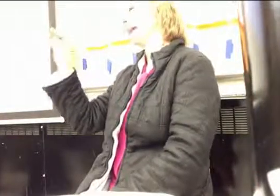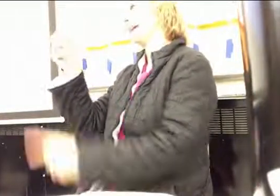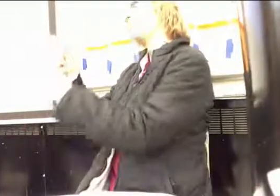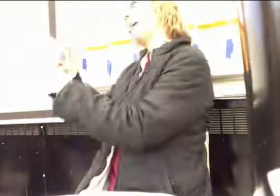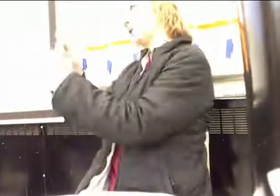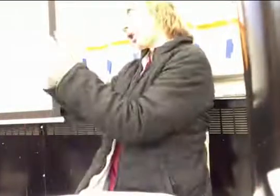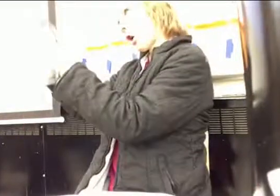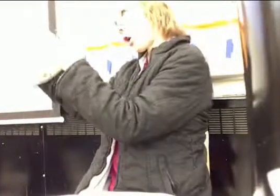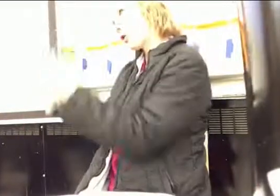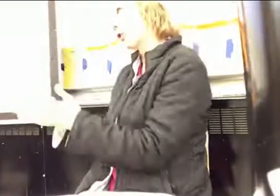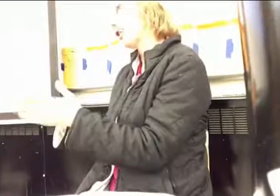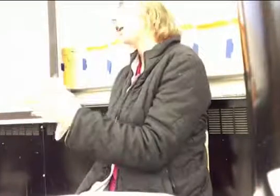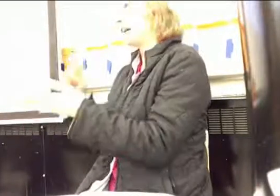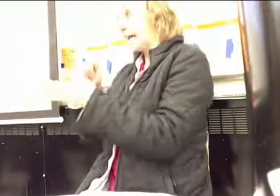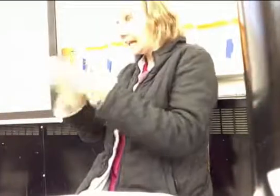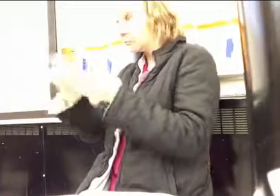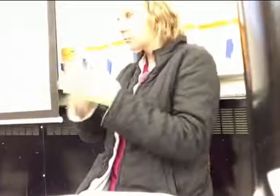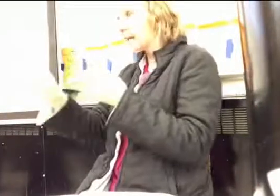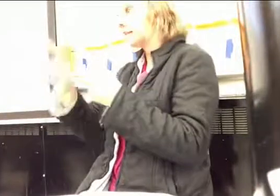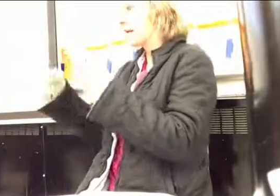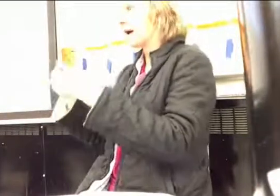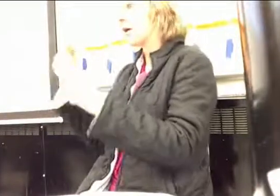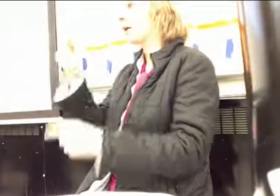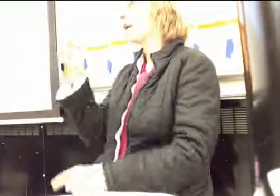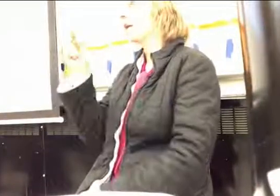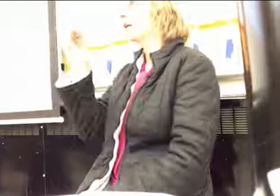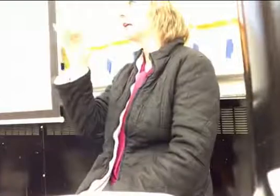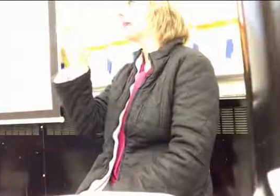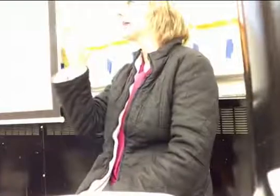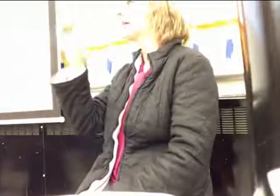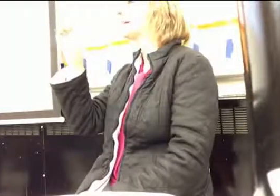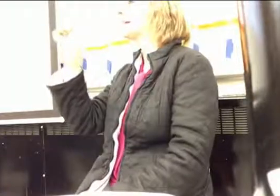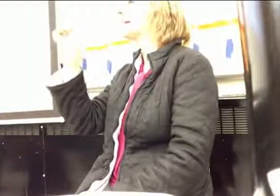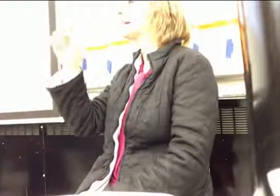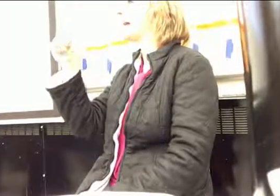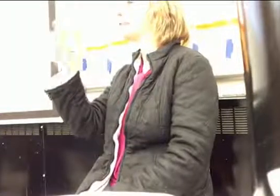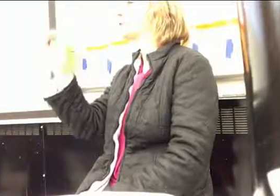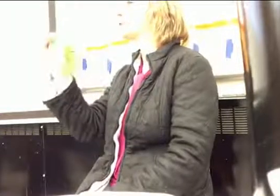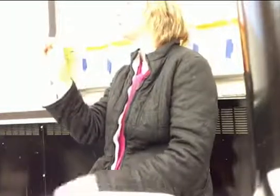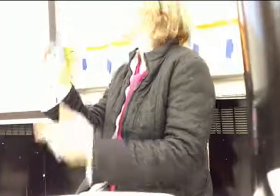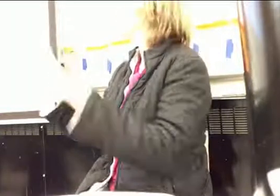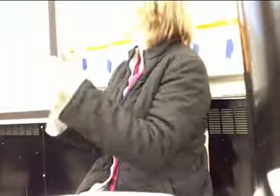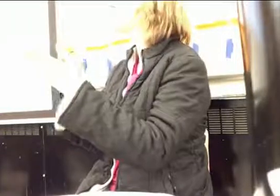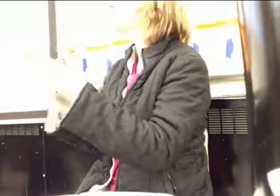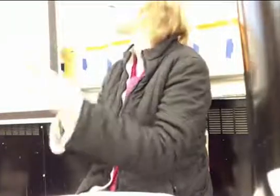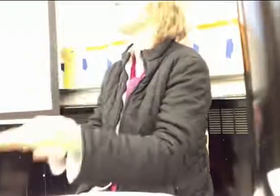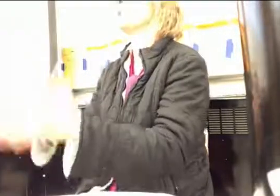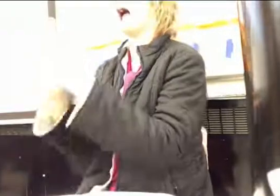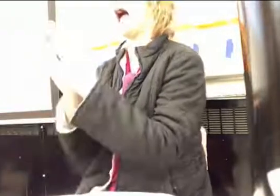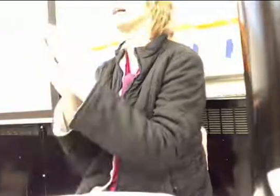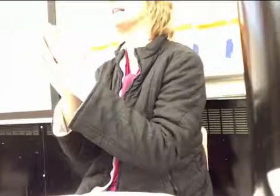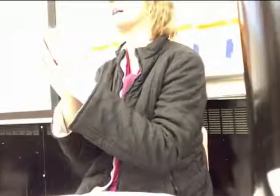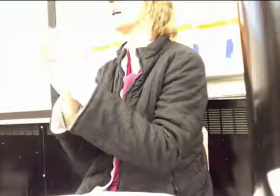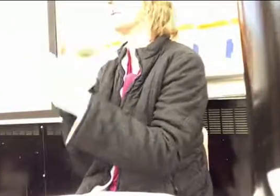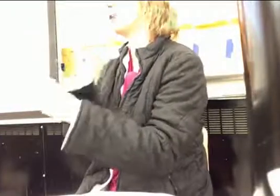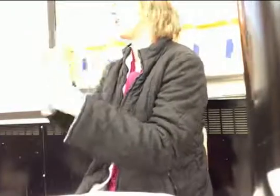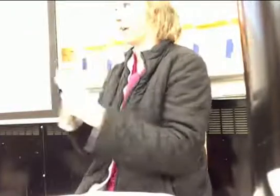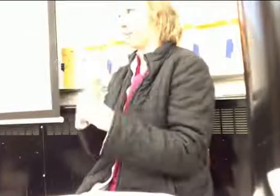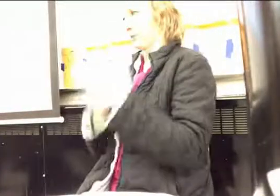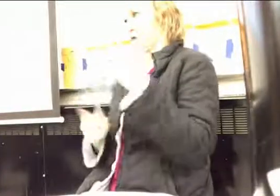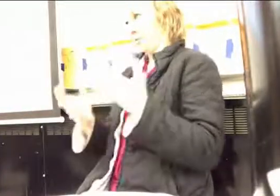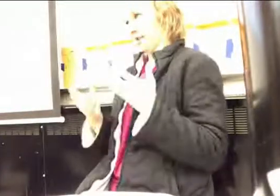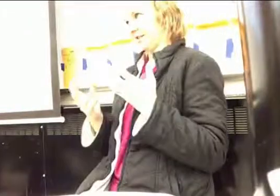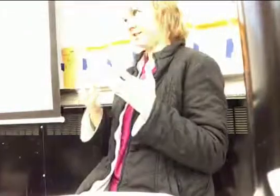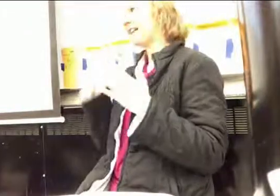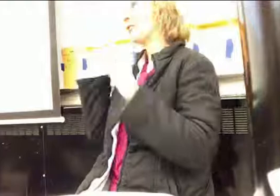book about what is known as the Gilded Age. Now, sometimes you get things where you ask for something and you don't get what you want. So, for